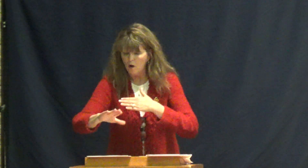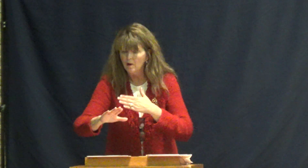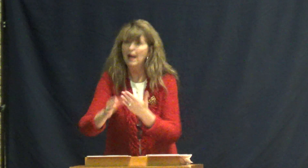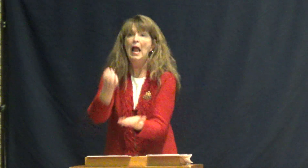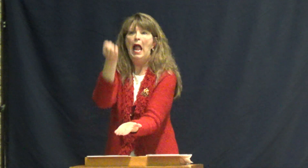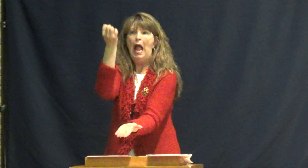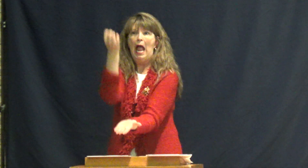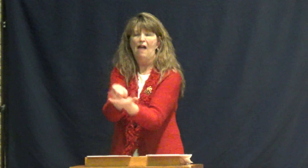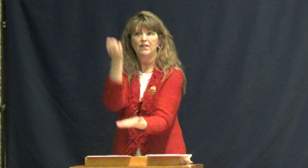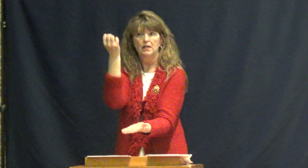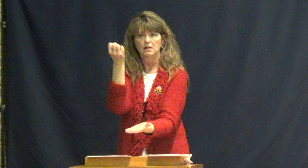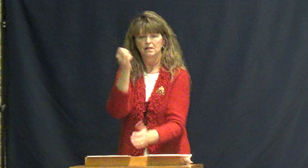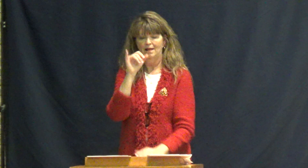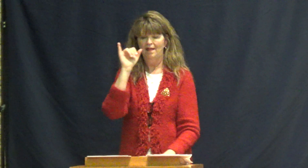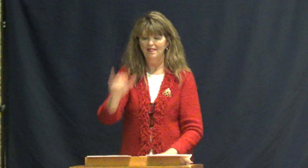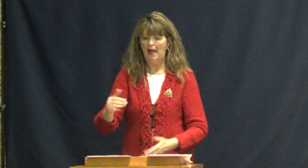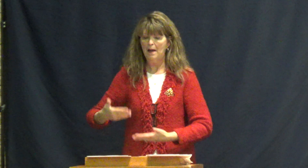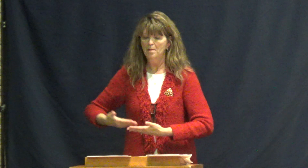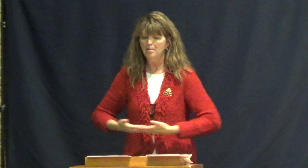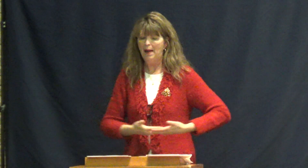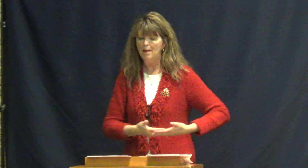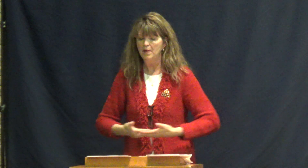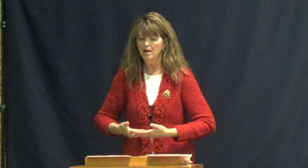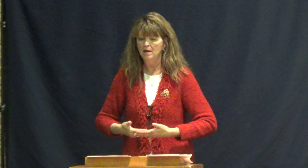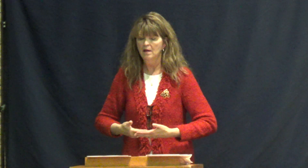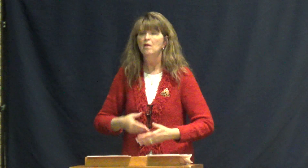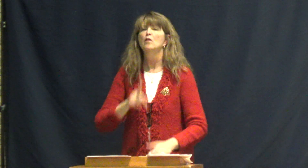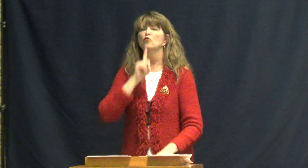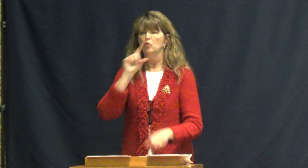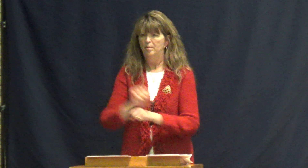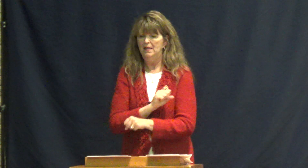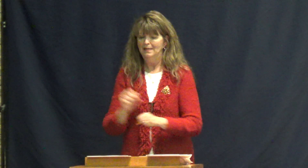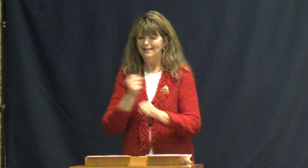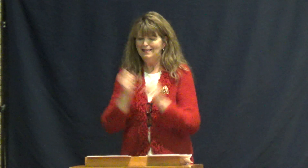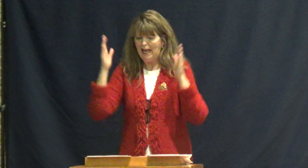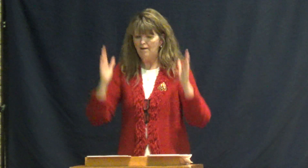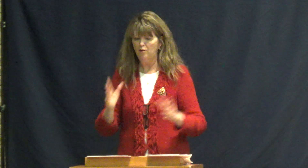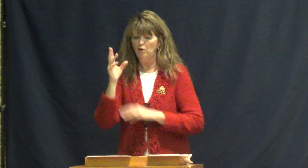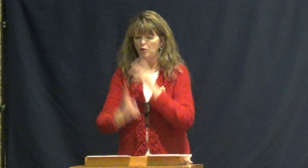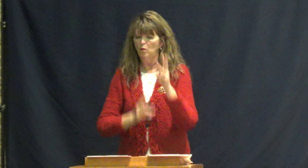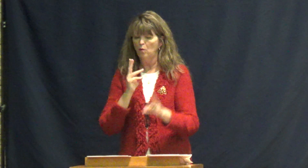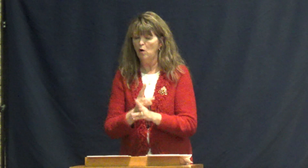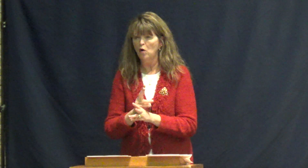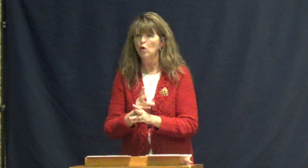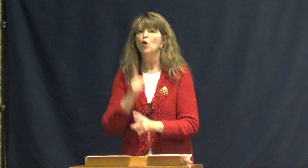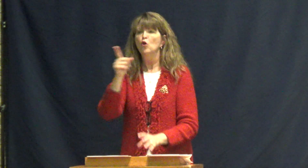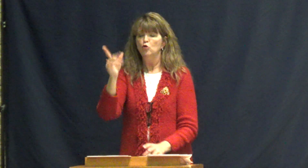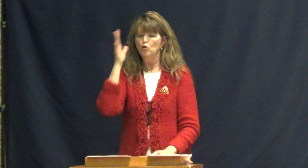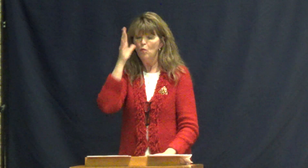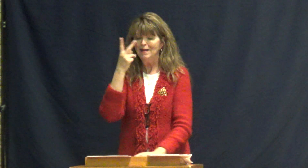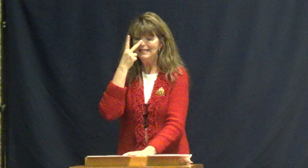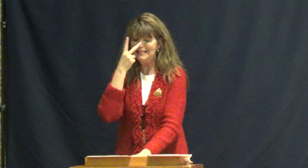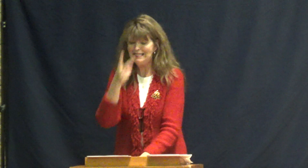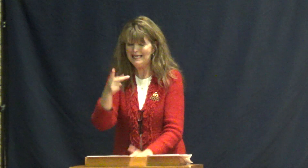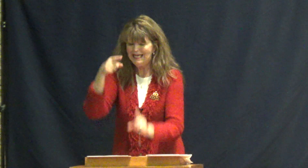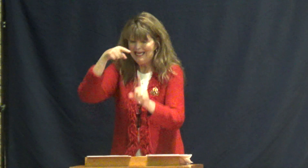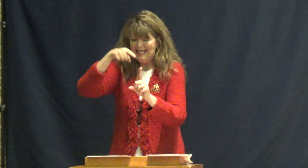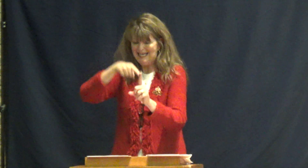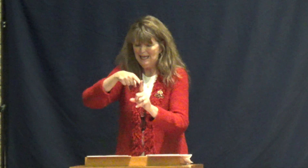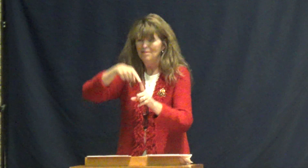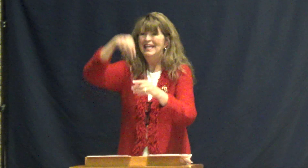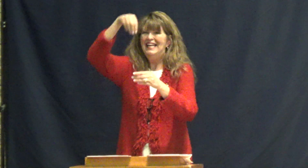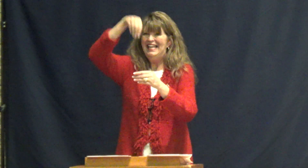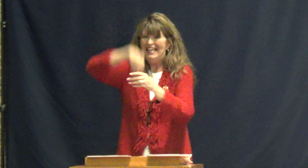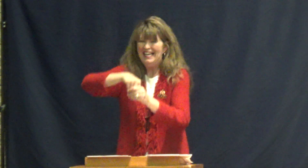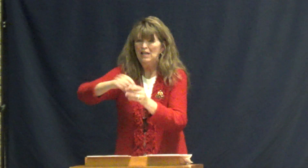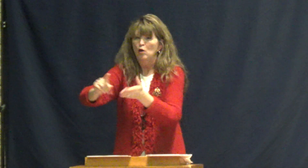was an announcement that the Savior had been born, and that the evidence of this baby being the Savior is that they would